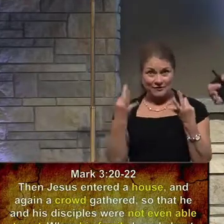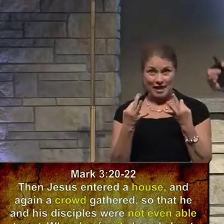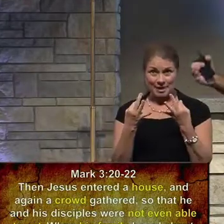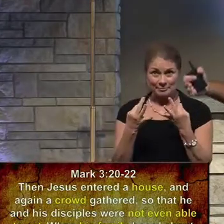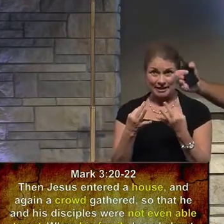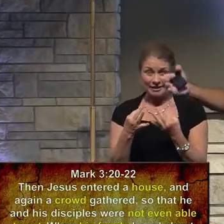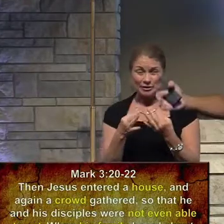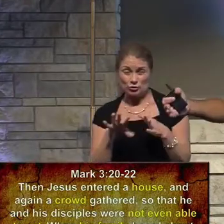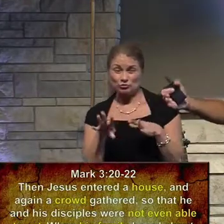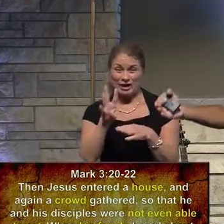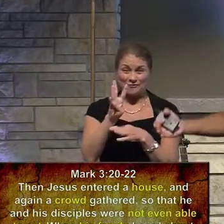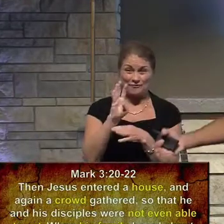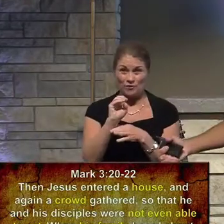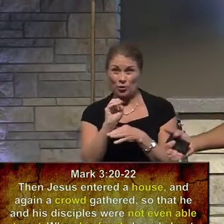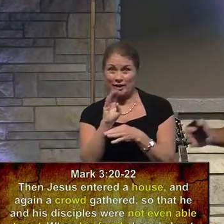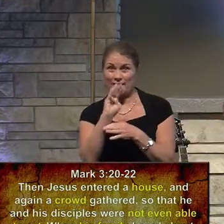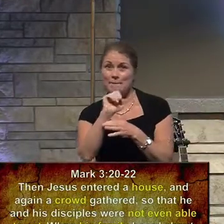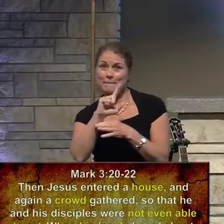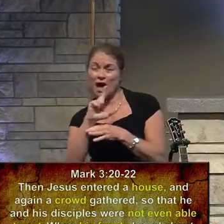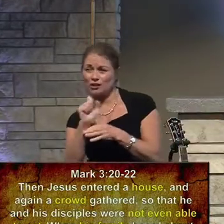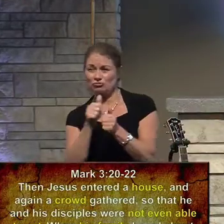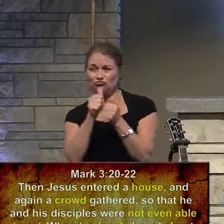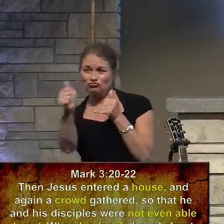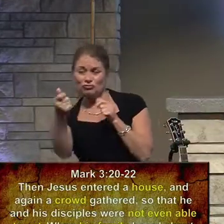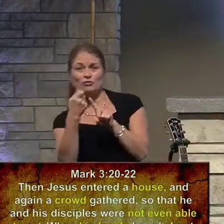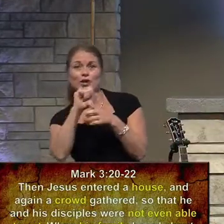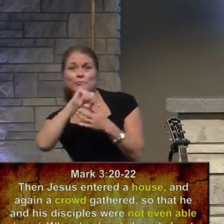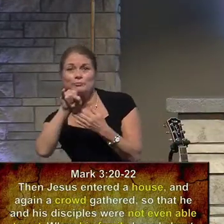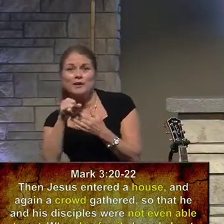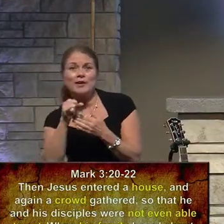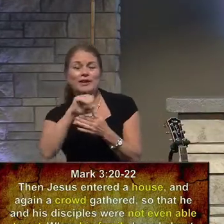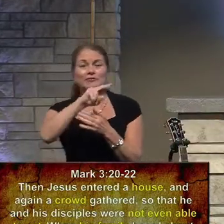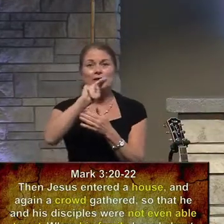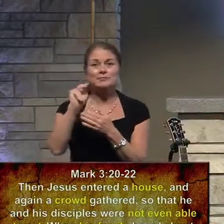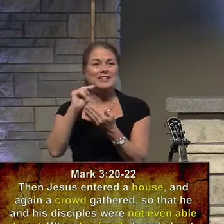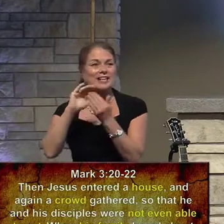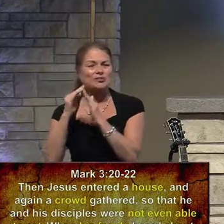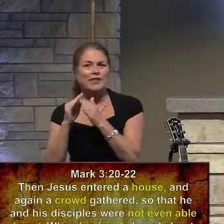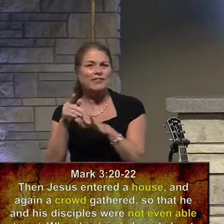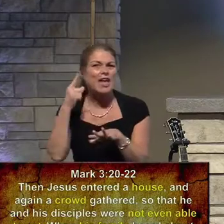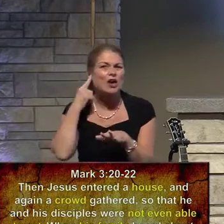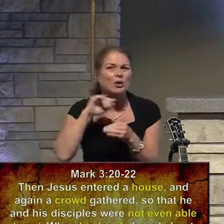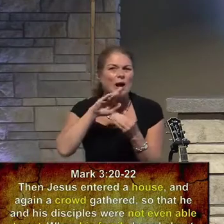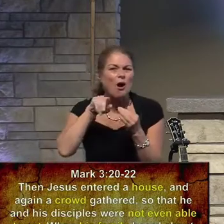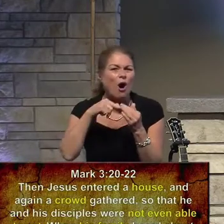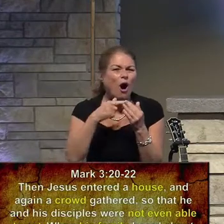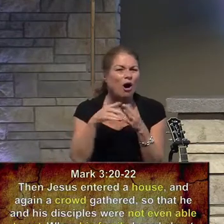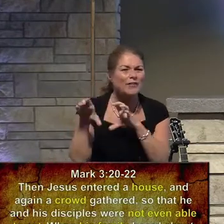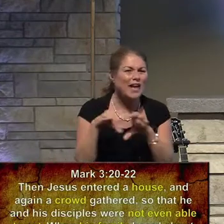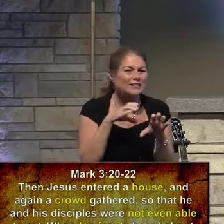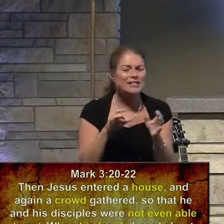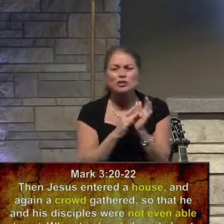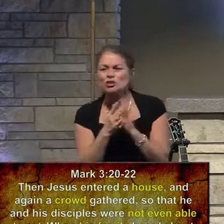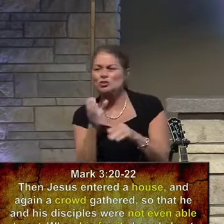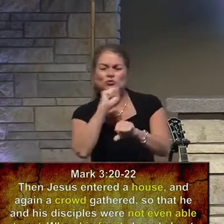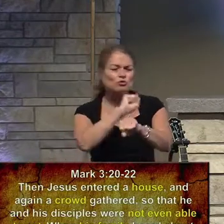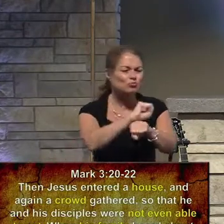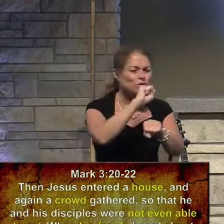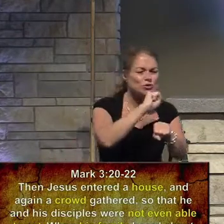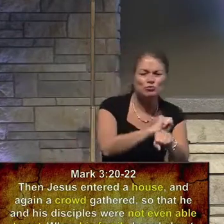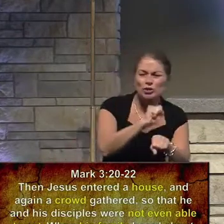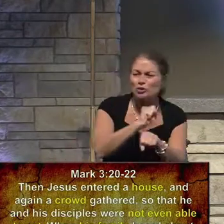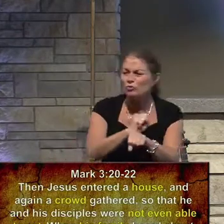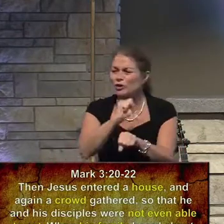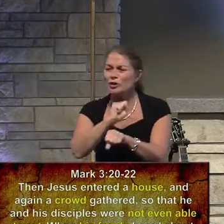some 40 miles away in Nazareth, heard about this, heard about all the activity and how Jesus was working so diligently, so